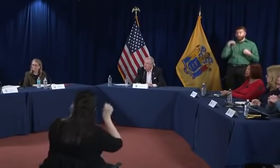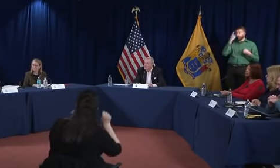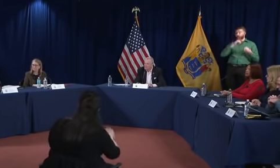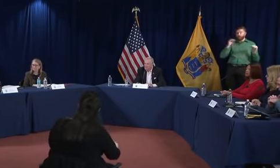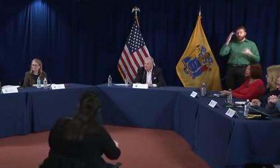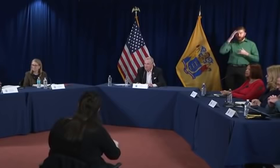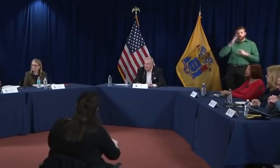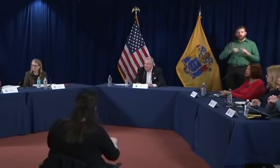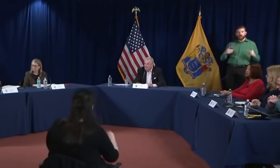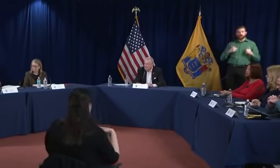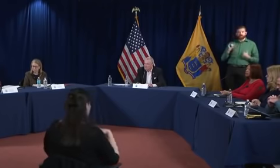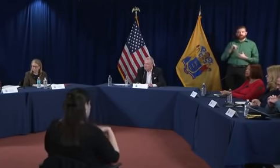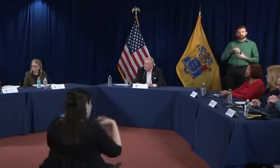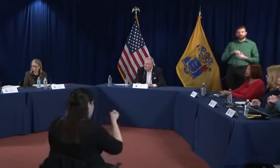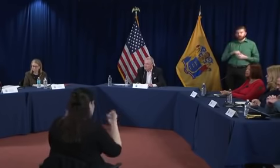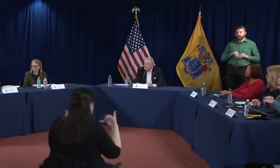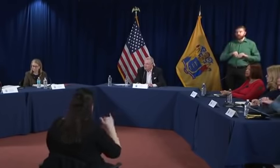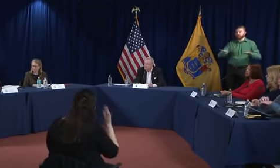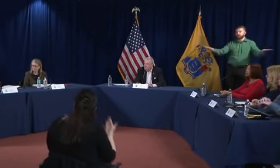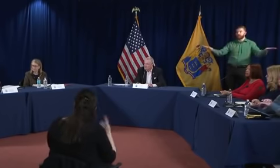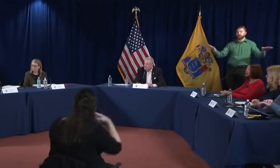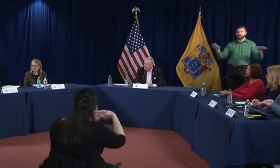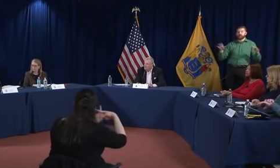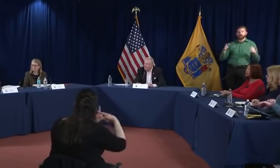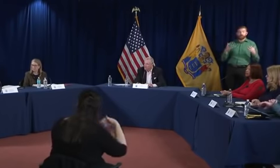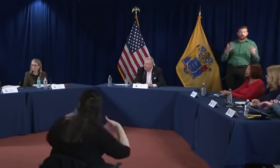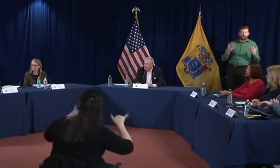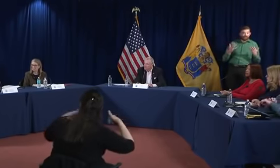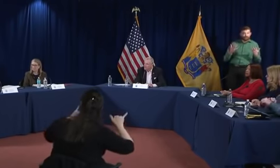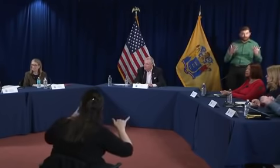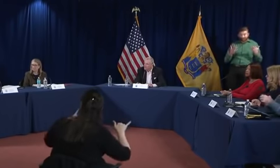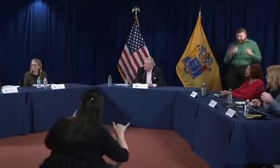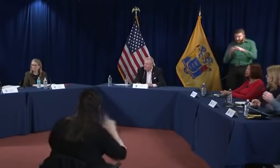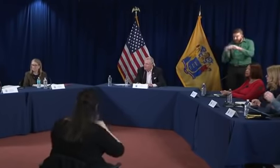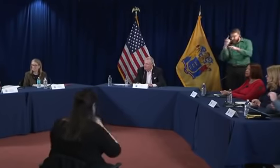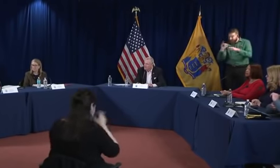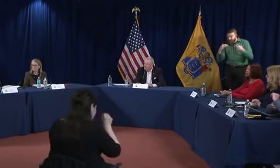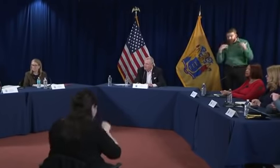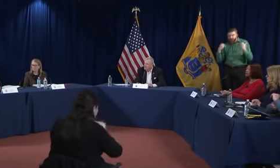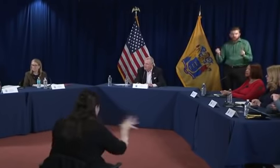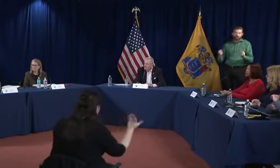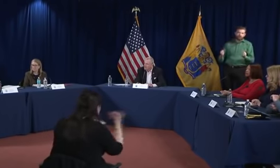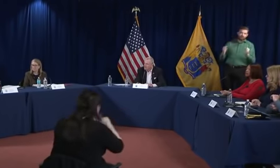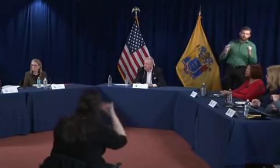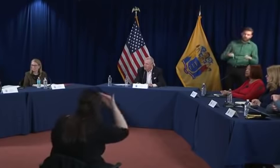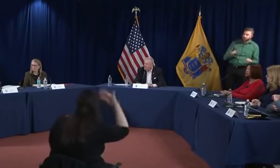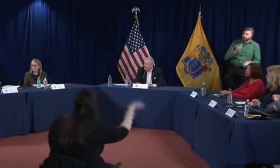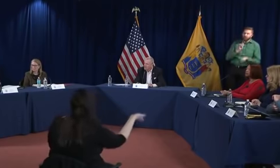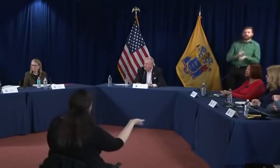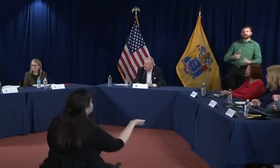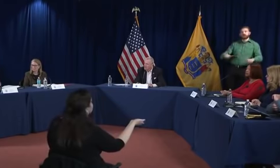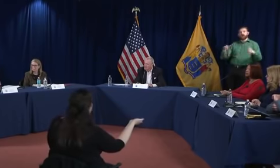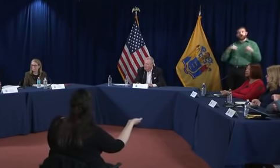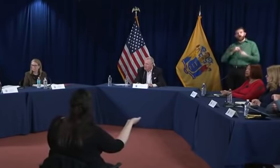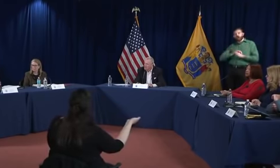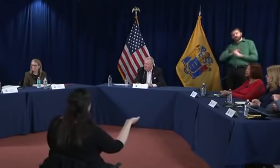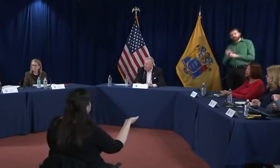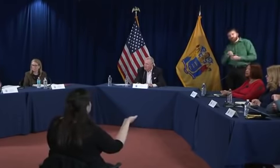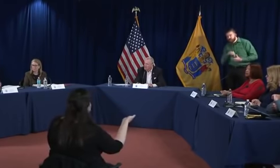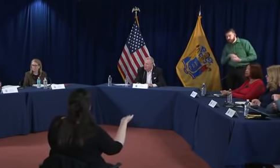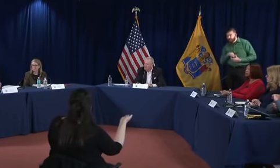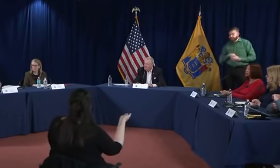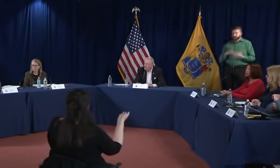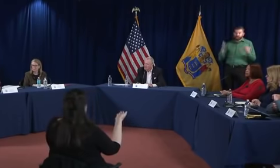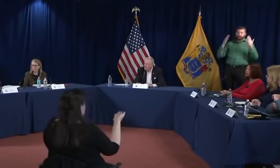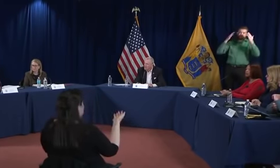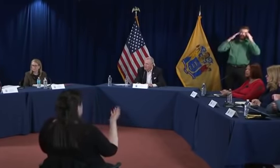virus. It's less clear exactly what that means if you test positive for this virus going forward as to whether that's what's known as viable virus, meaning whether it actually can